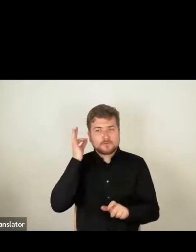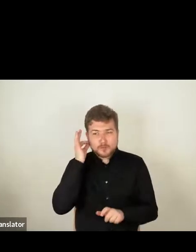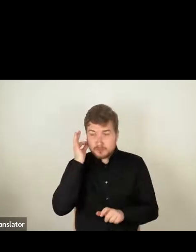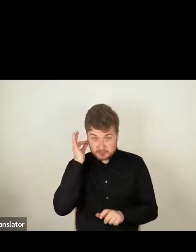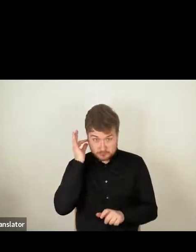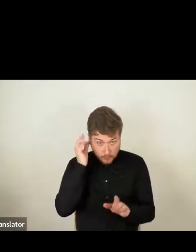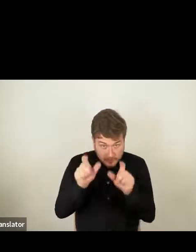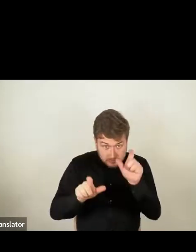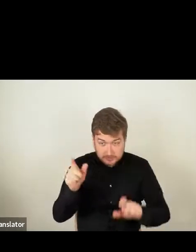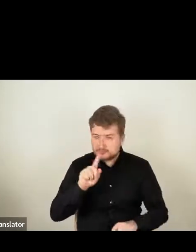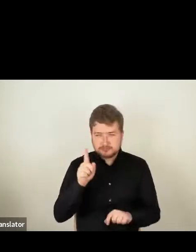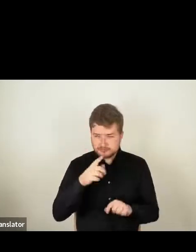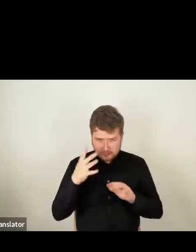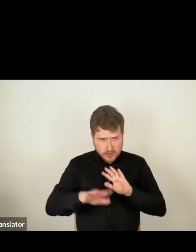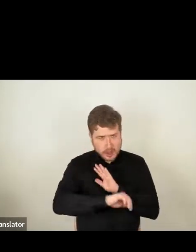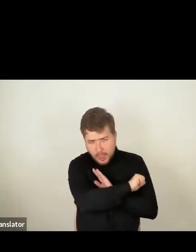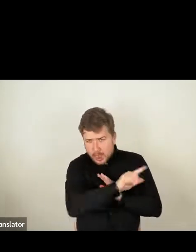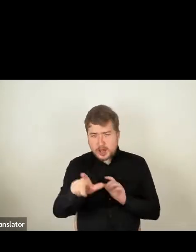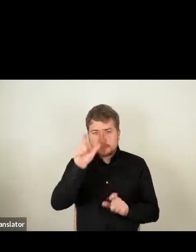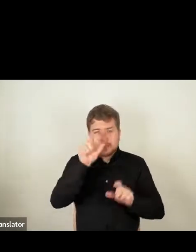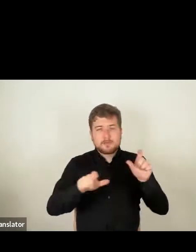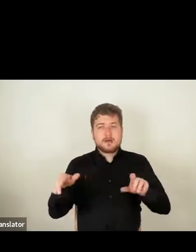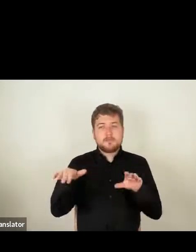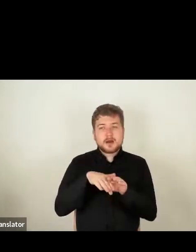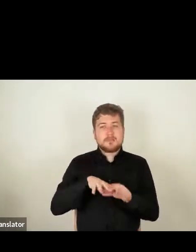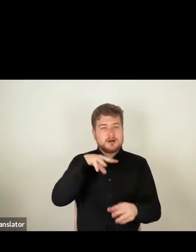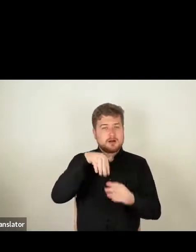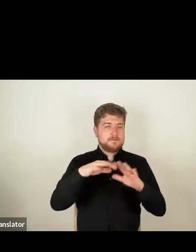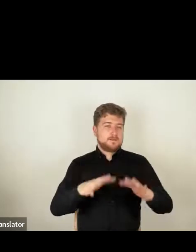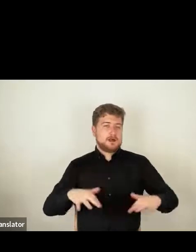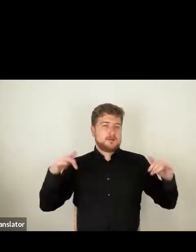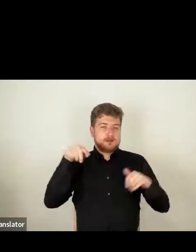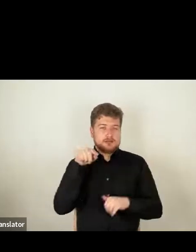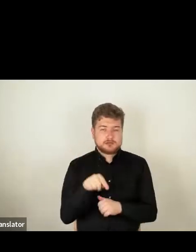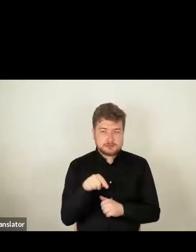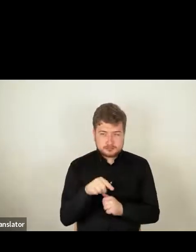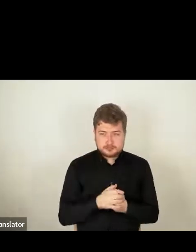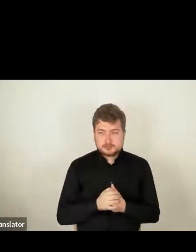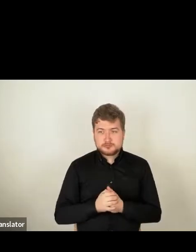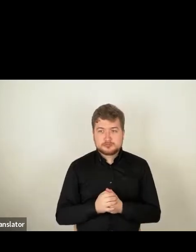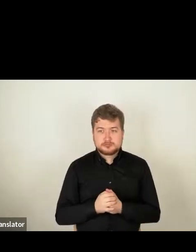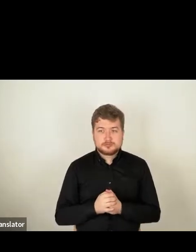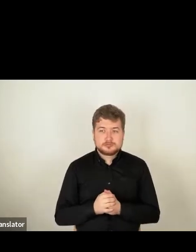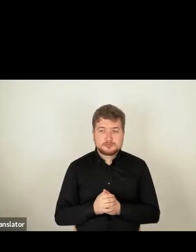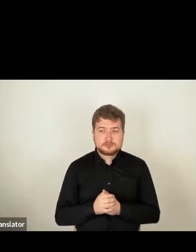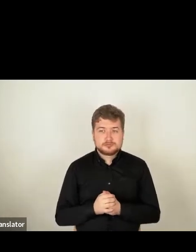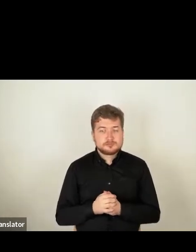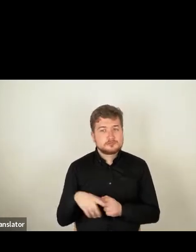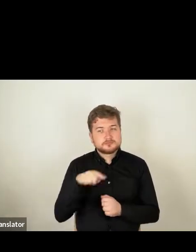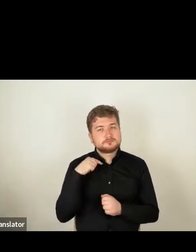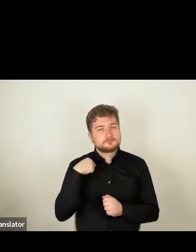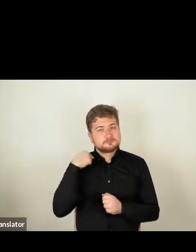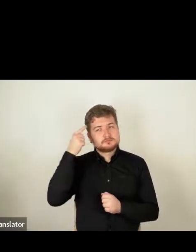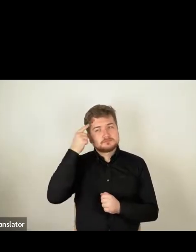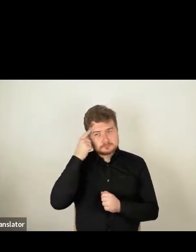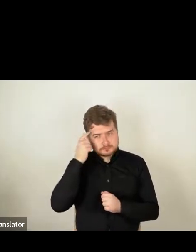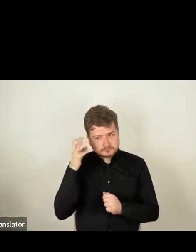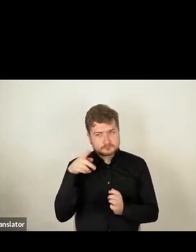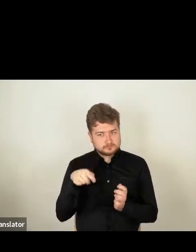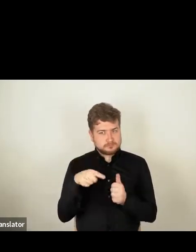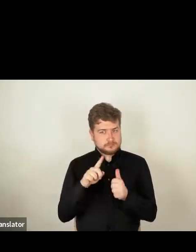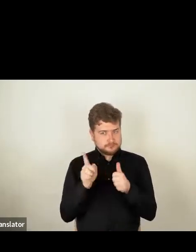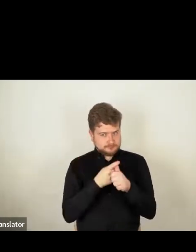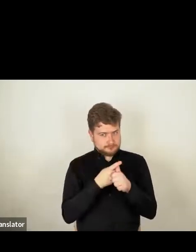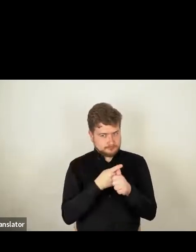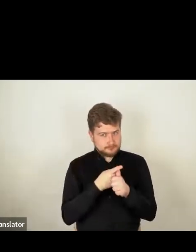in their homes, et cetera, to make sure that these threats are not actually realized. So I think there's that place. But then Parliament itself, when you get